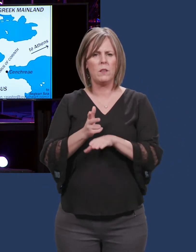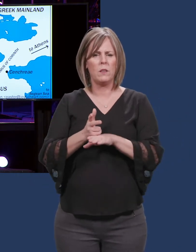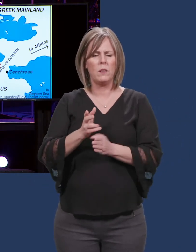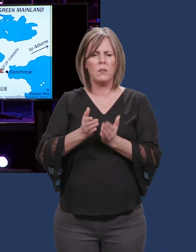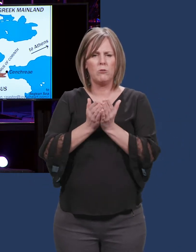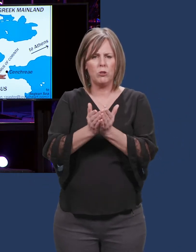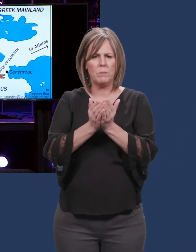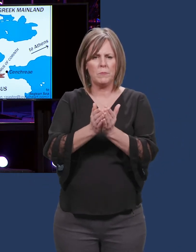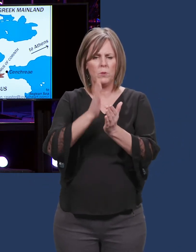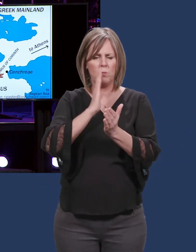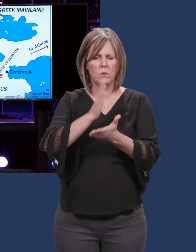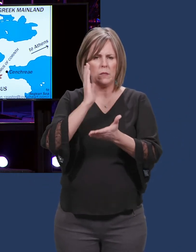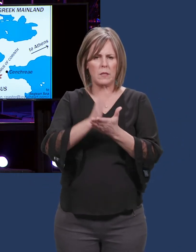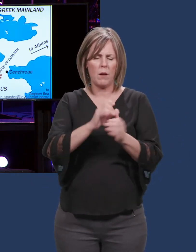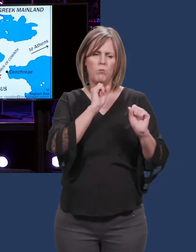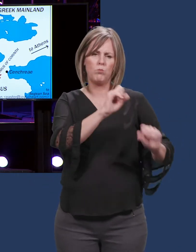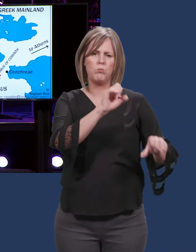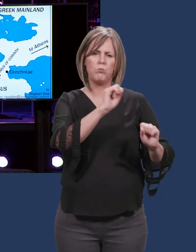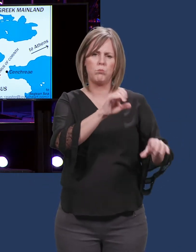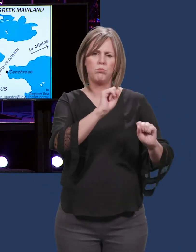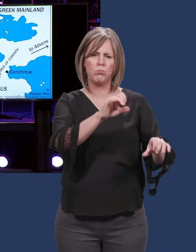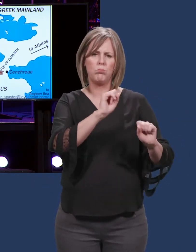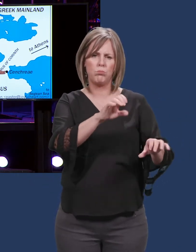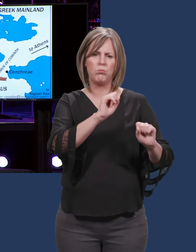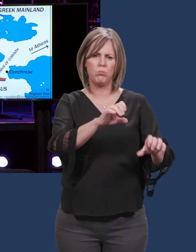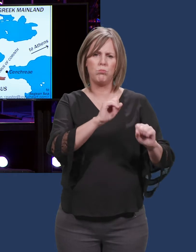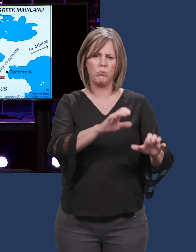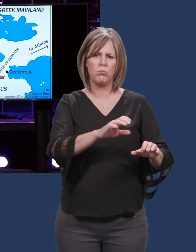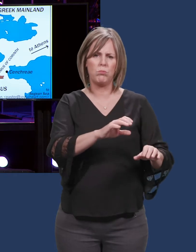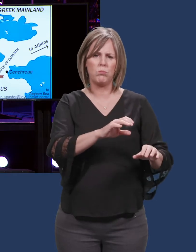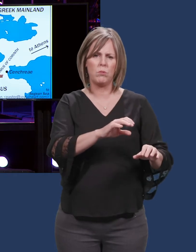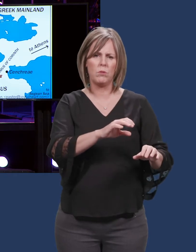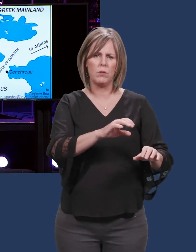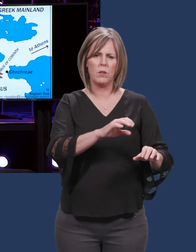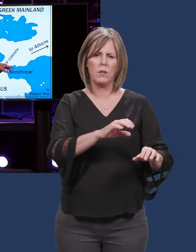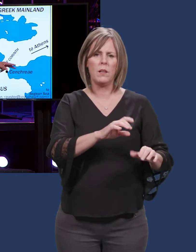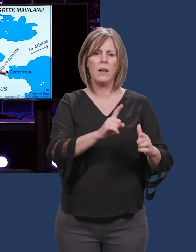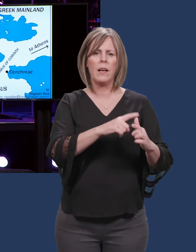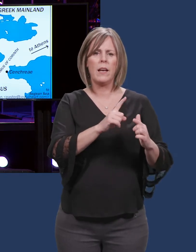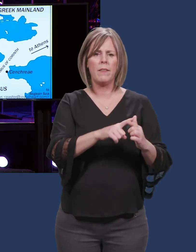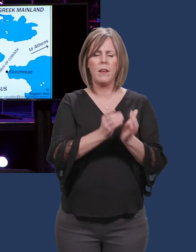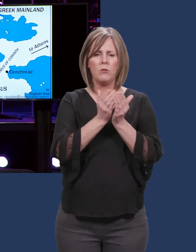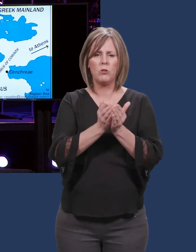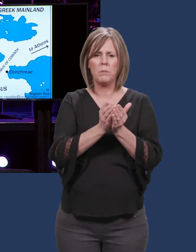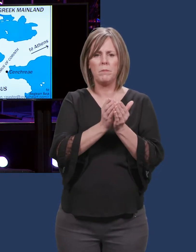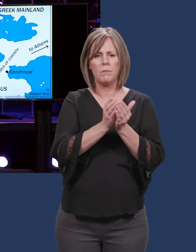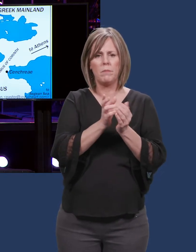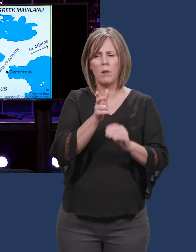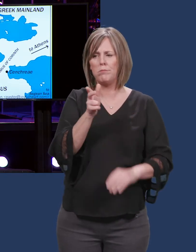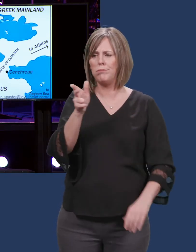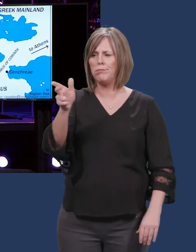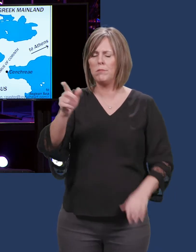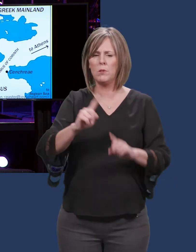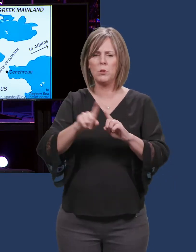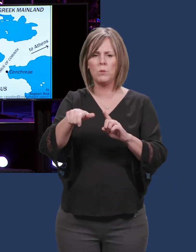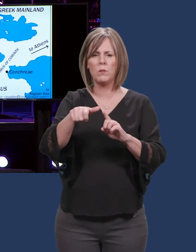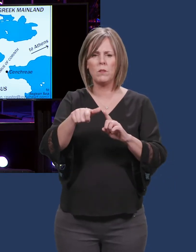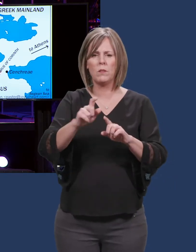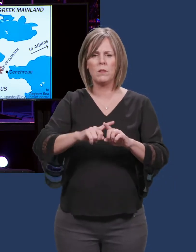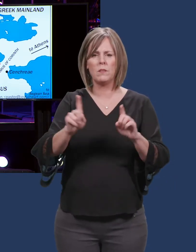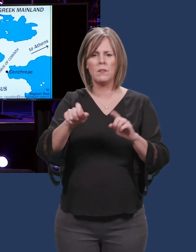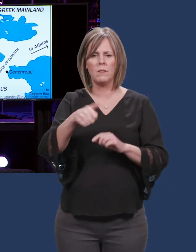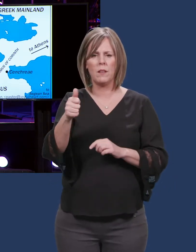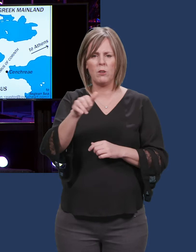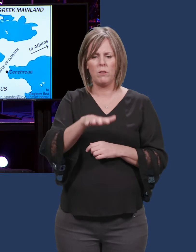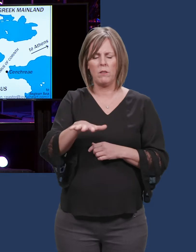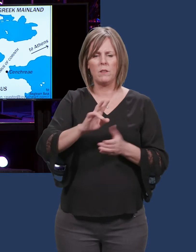cargo, transport it a few miles on land, put it back in a different ship, and off it would sail to its destination. In that sense,